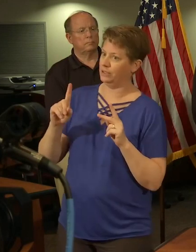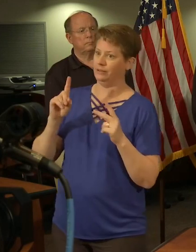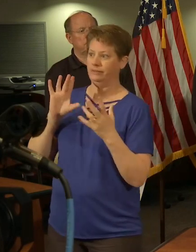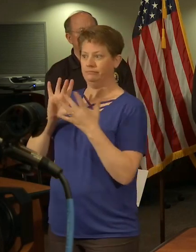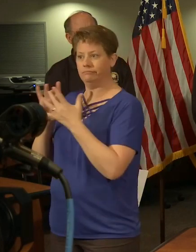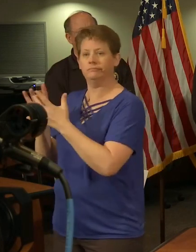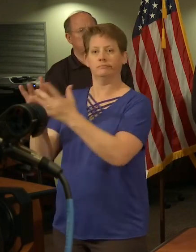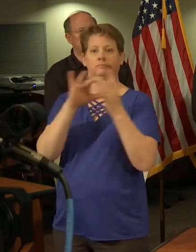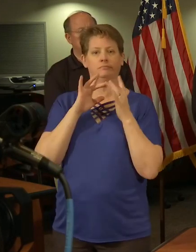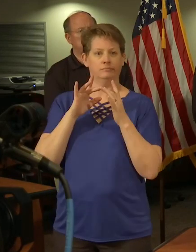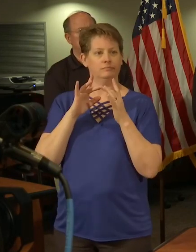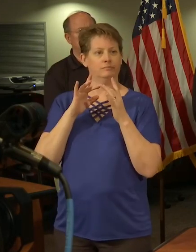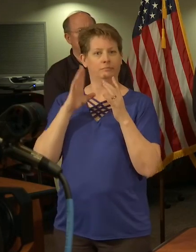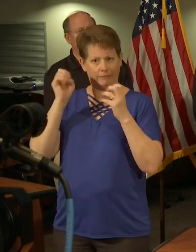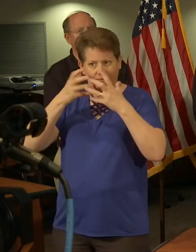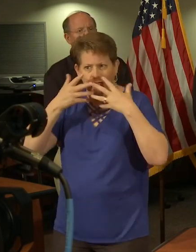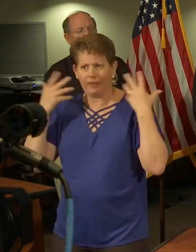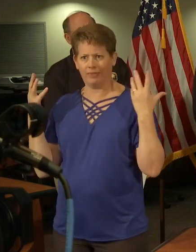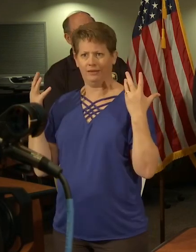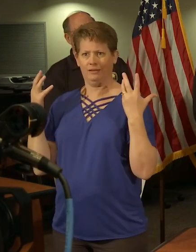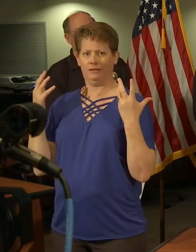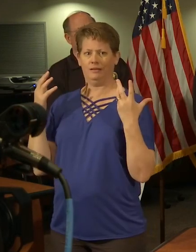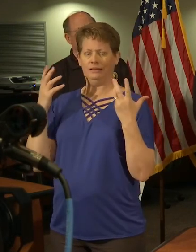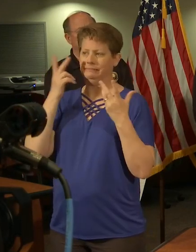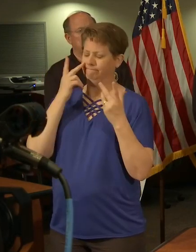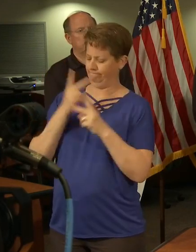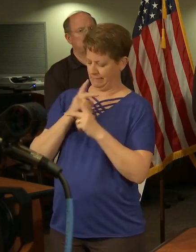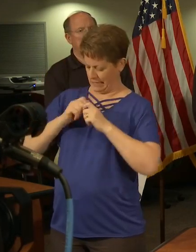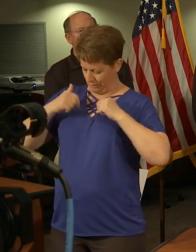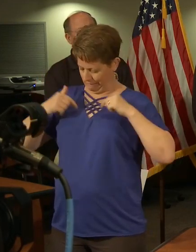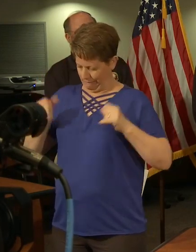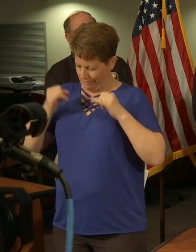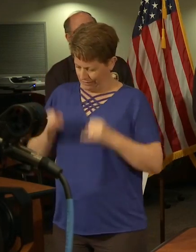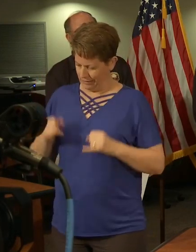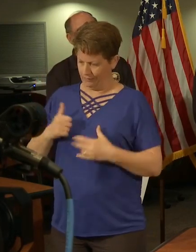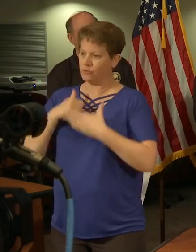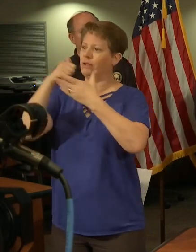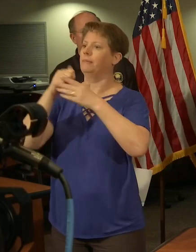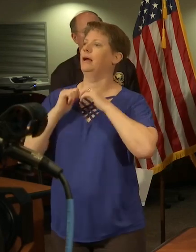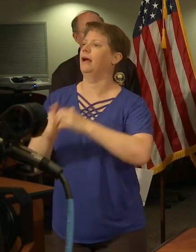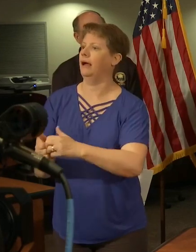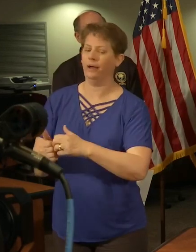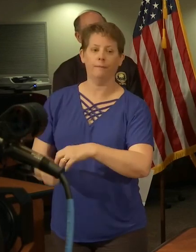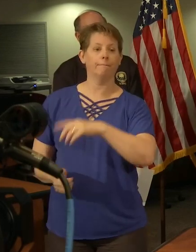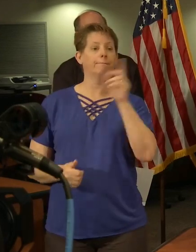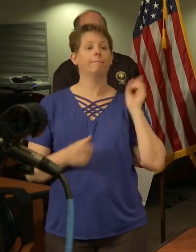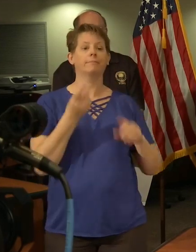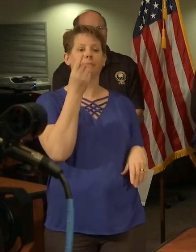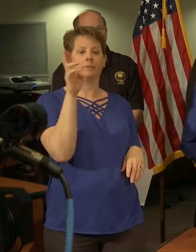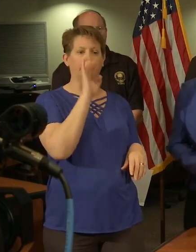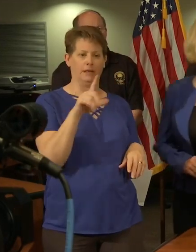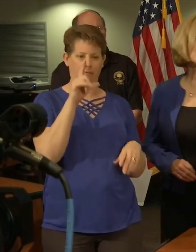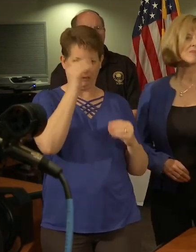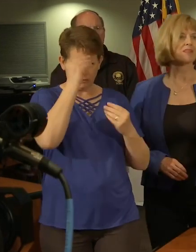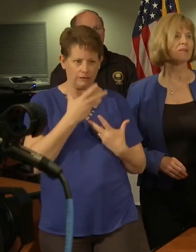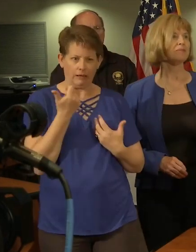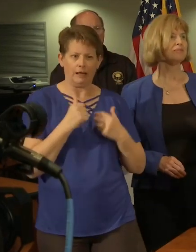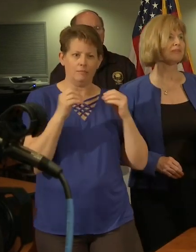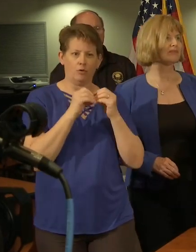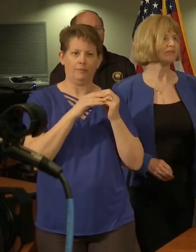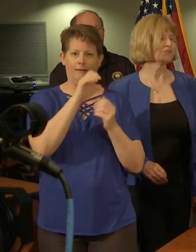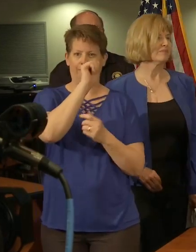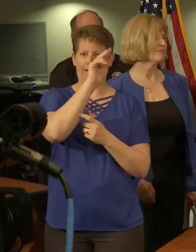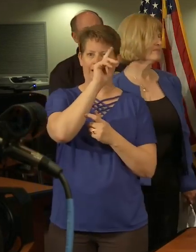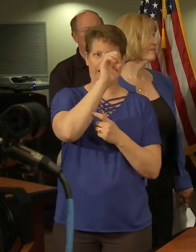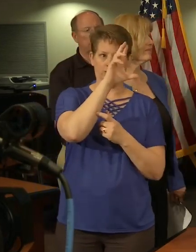out, be friendly, and look for places that they can help. Dr. Bell, can you provide any more details about the two Anderson County and the one